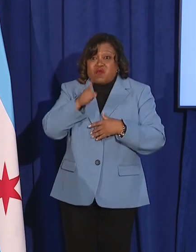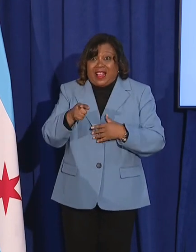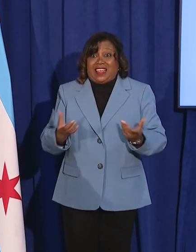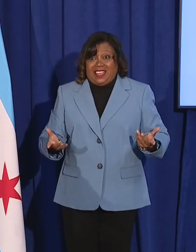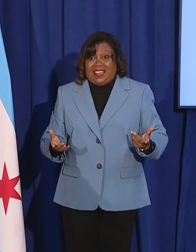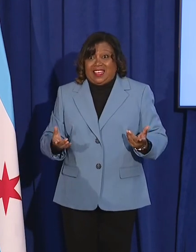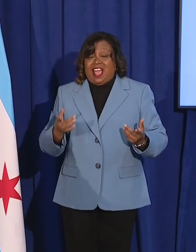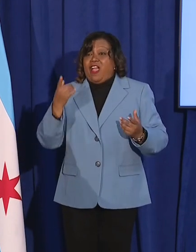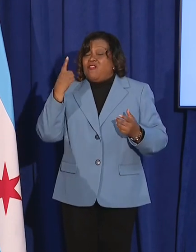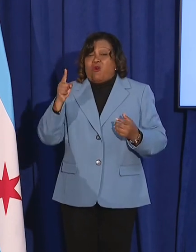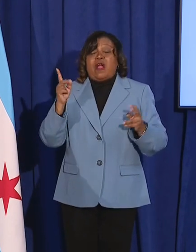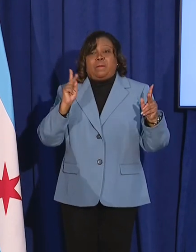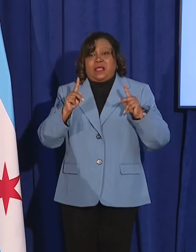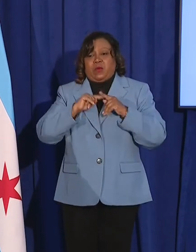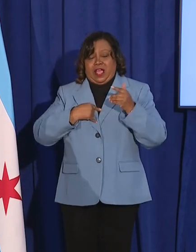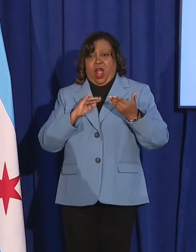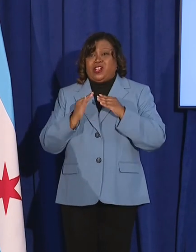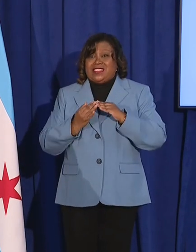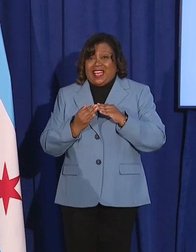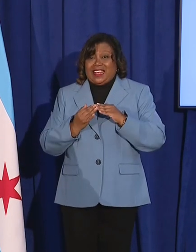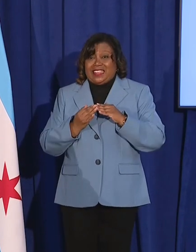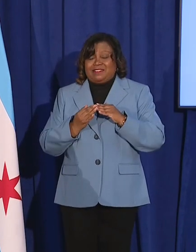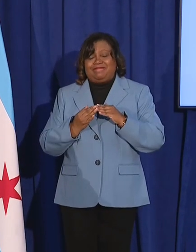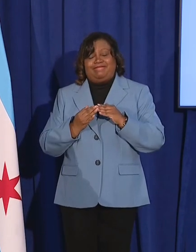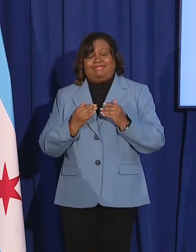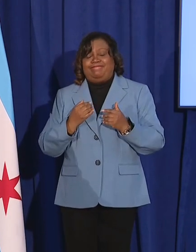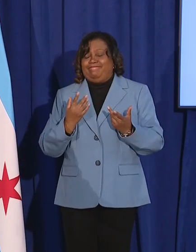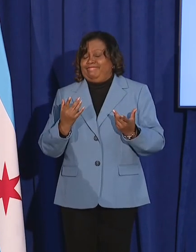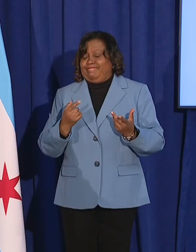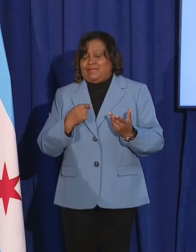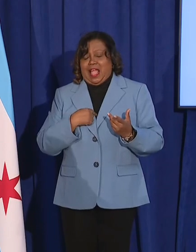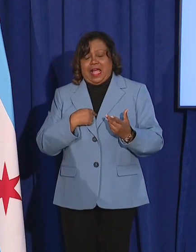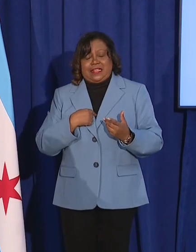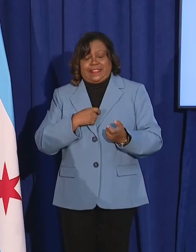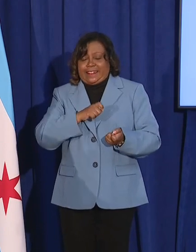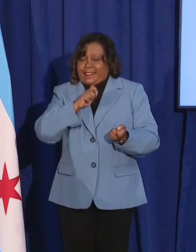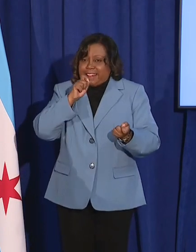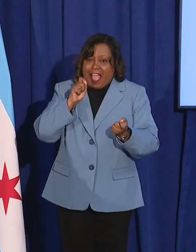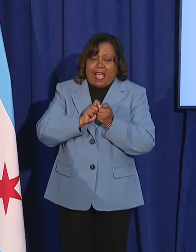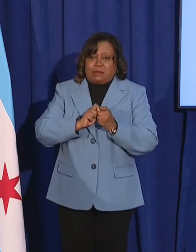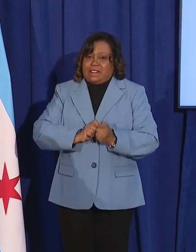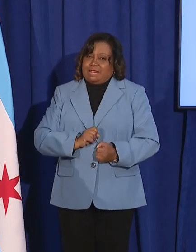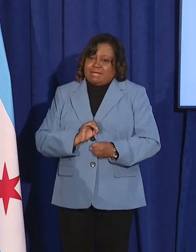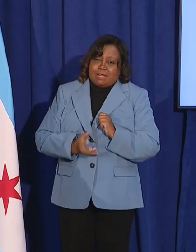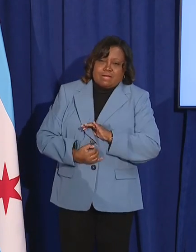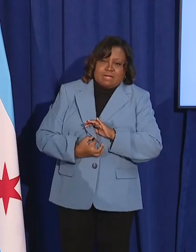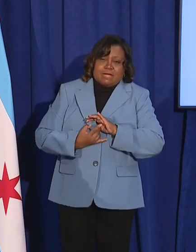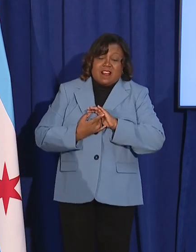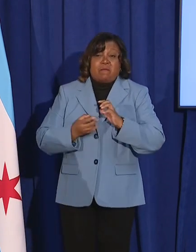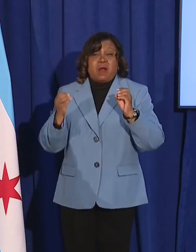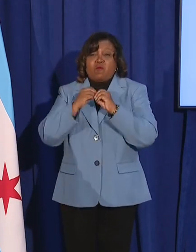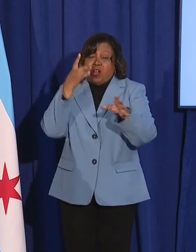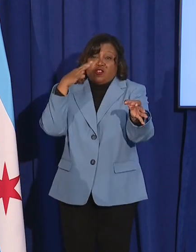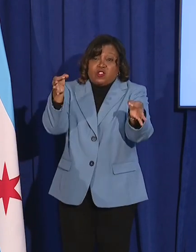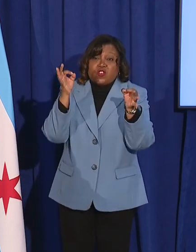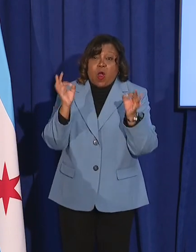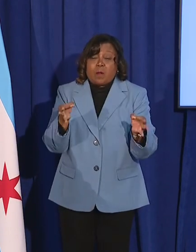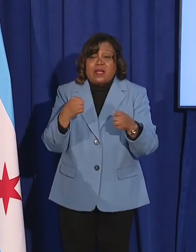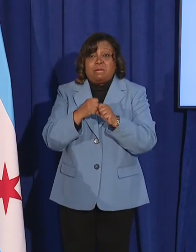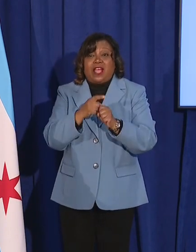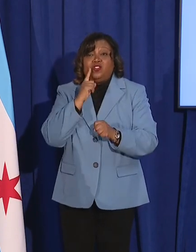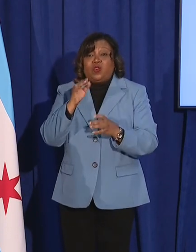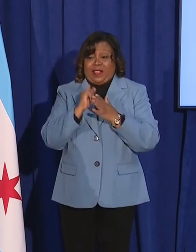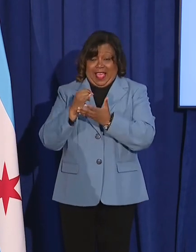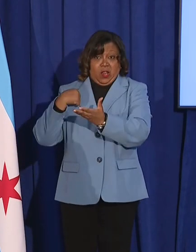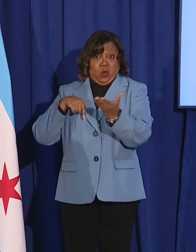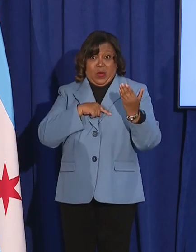literally, for people in our city, I am absolutely livid, but also more determined to make sure